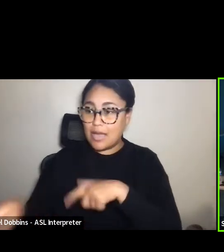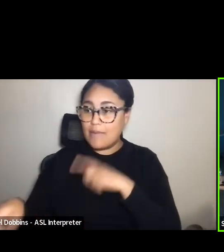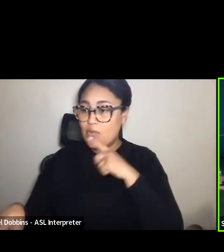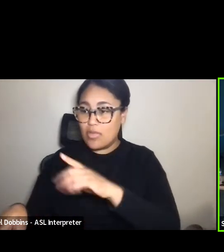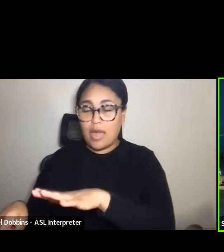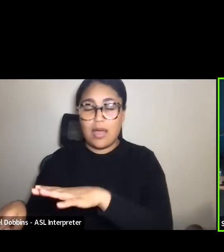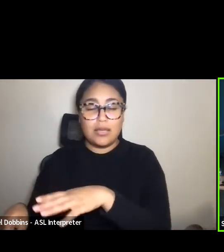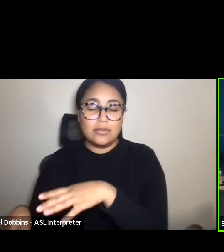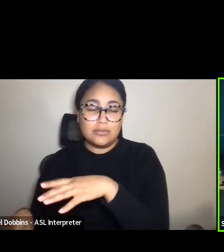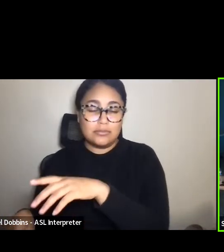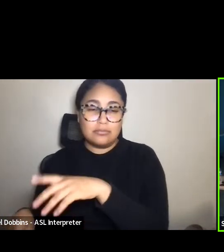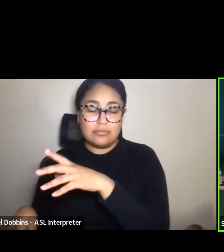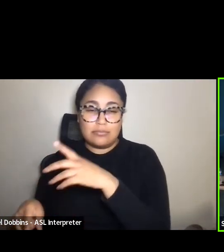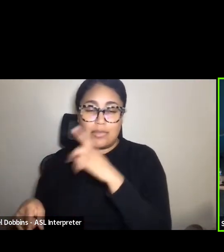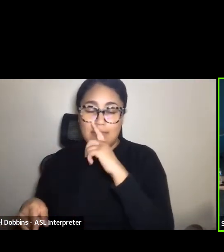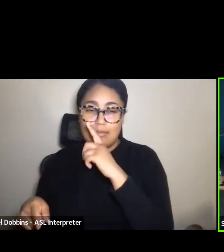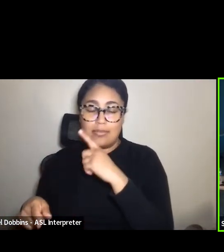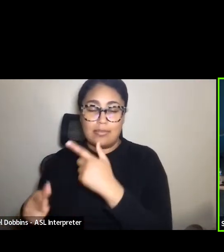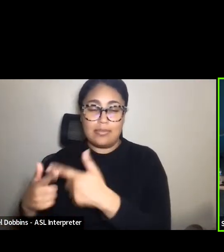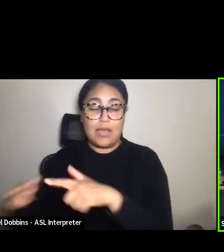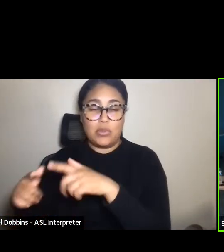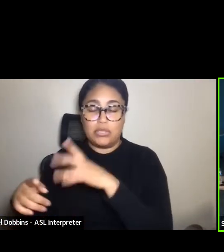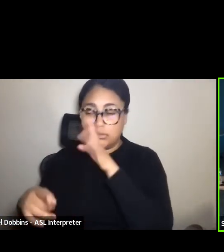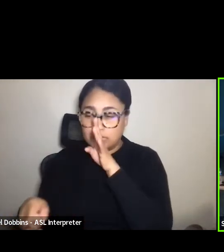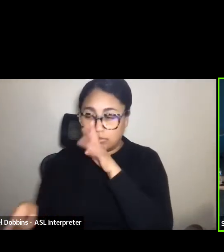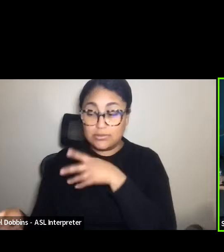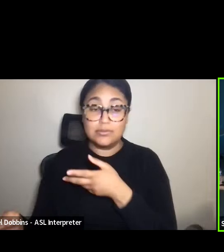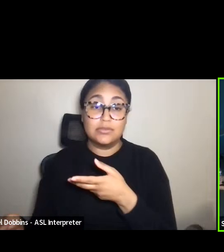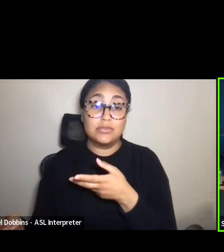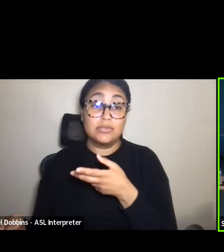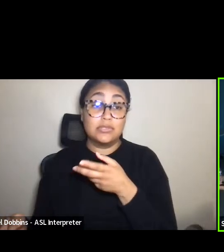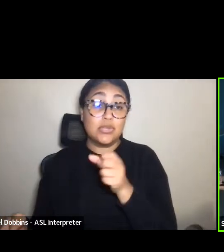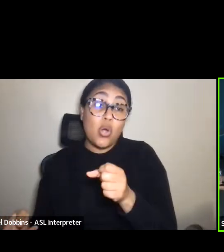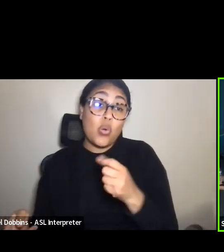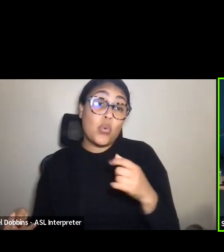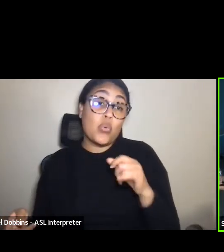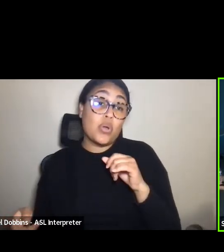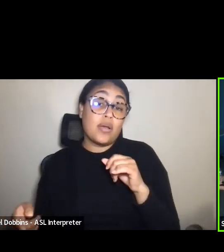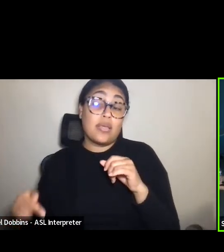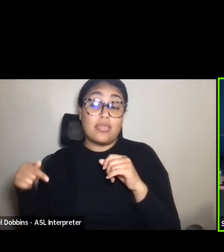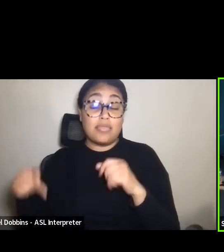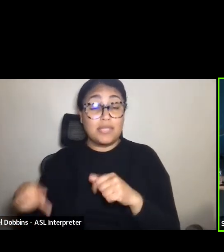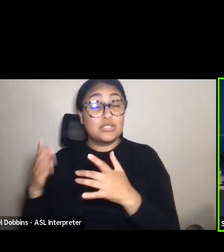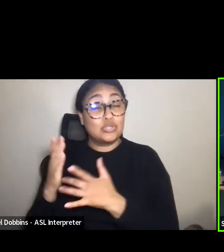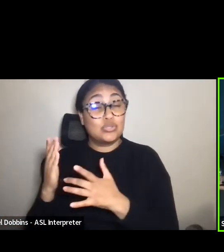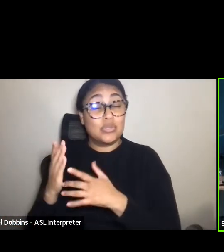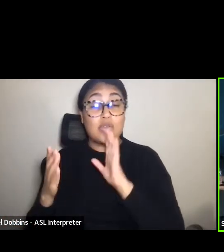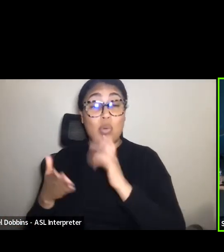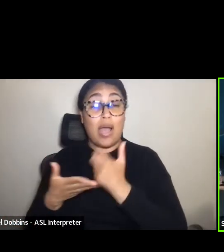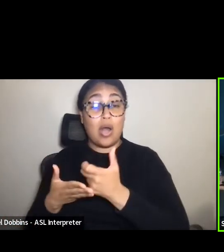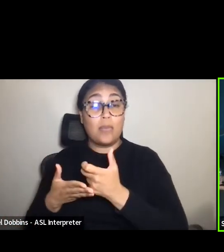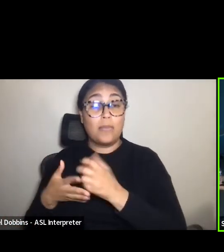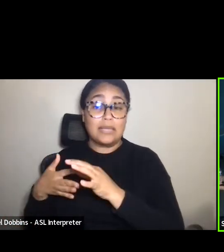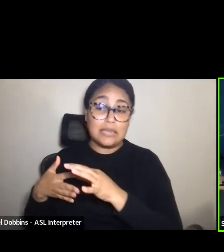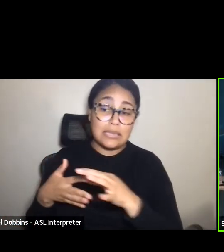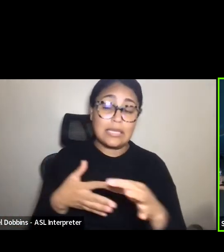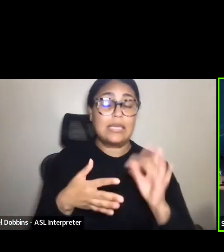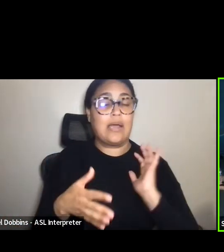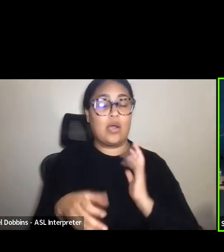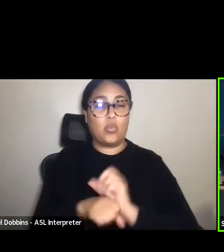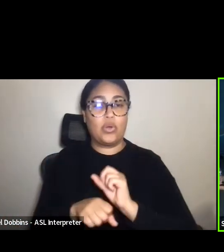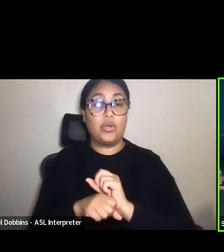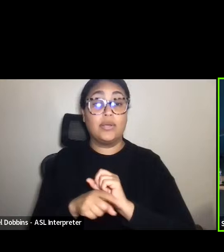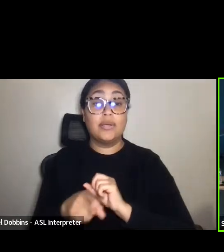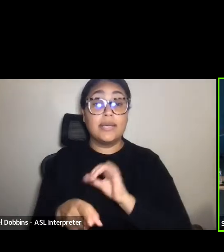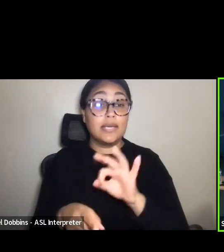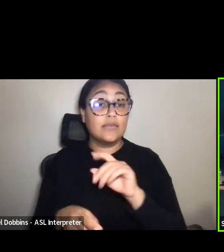it's what our frameworks and to guide our work. And that's what I think a lot about is if we are